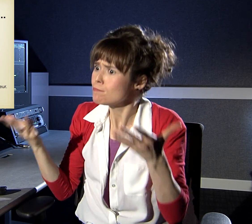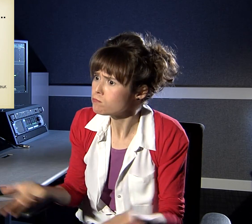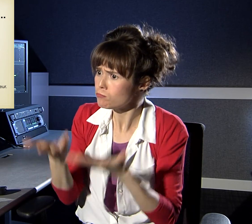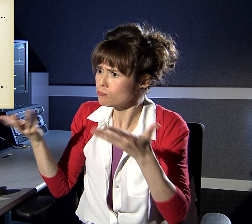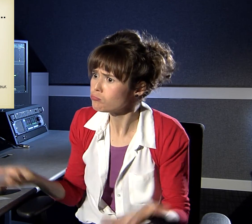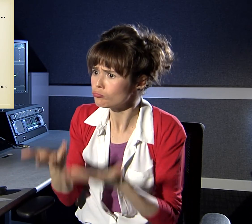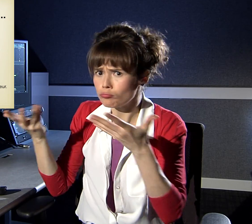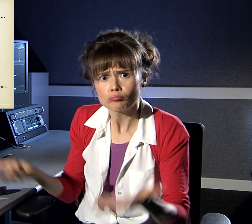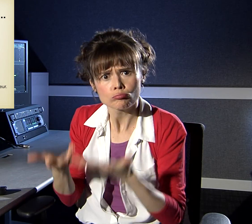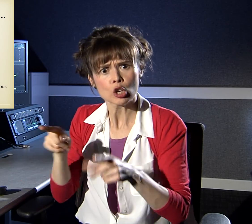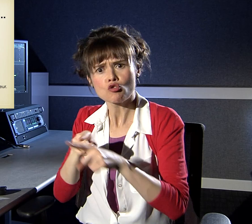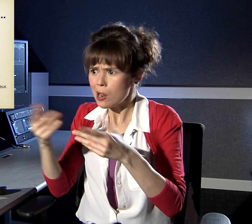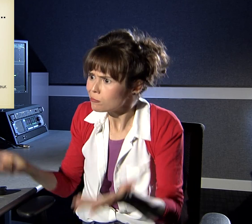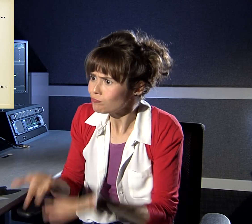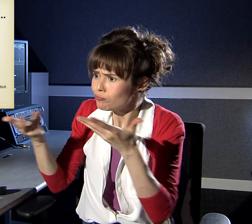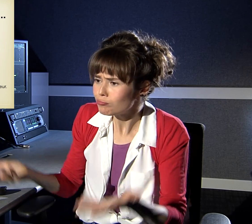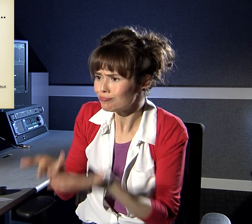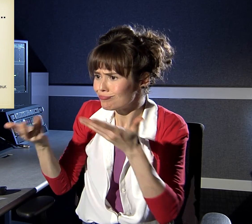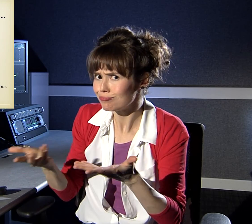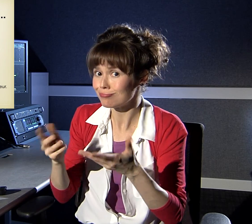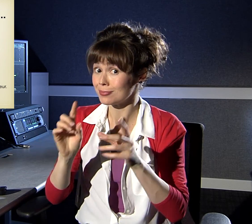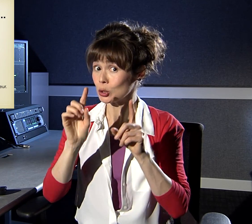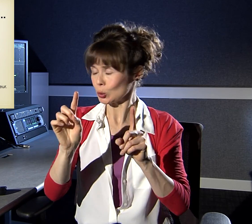Henry urges his troops into battle.